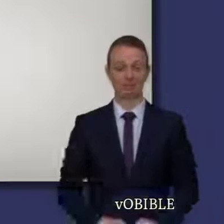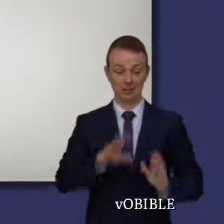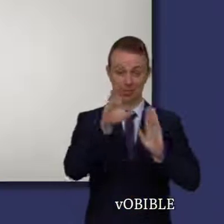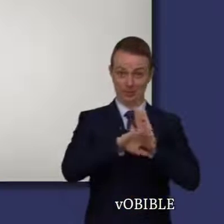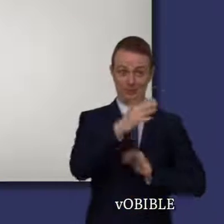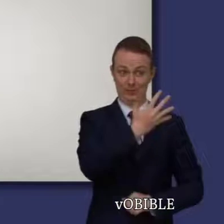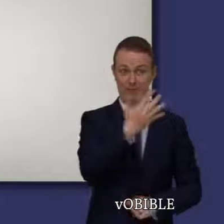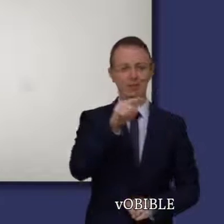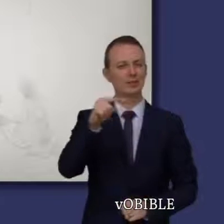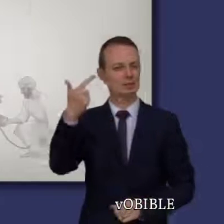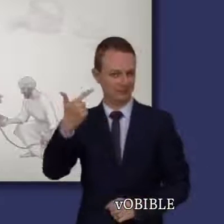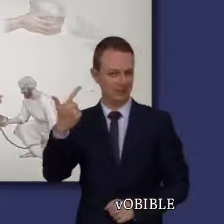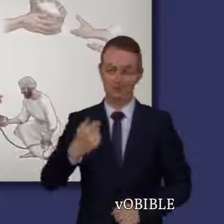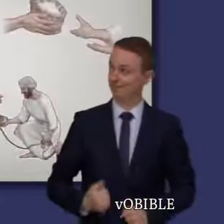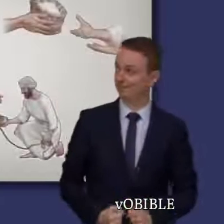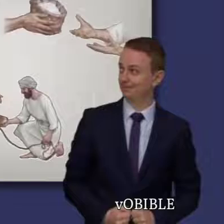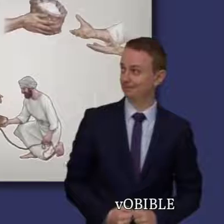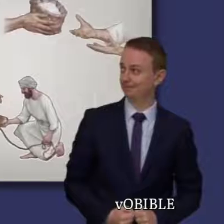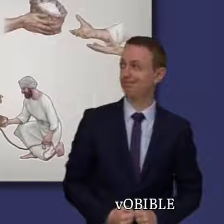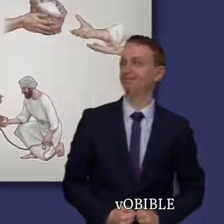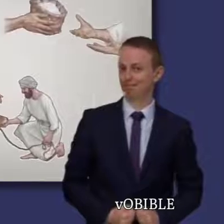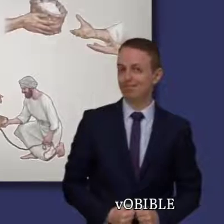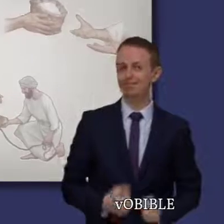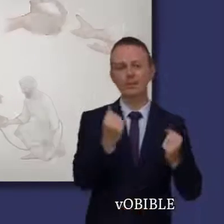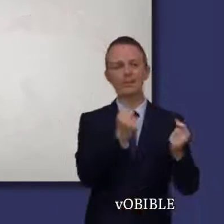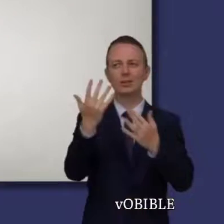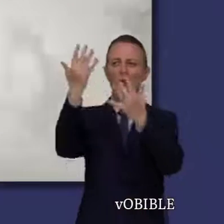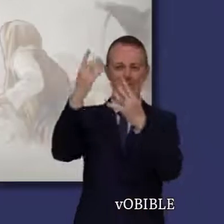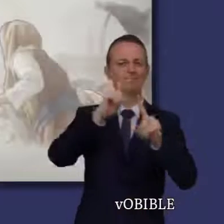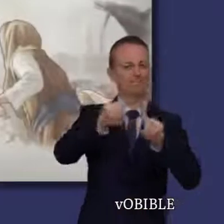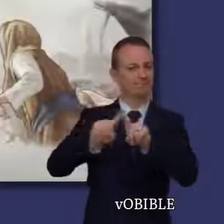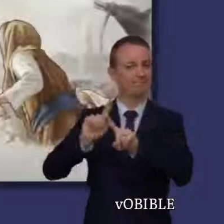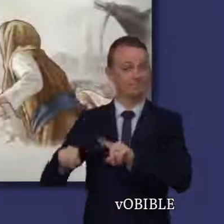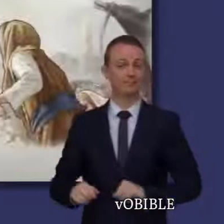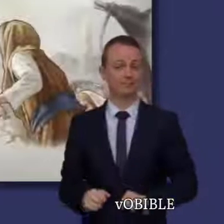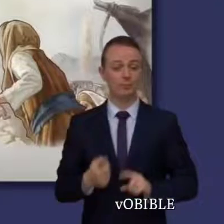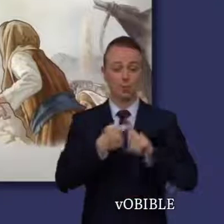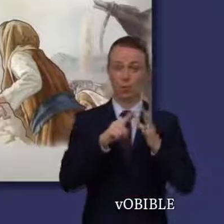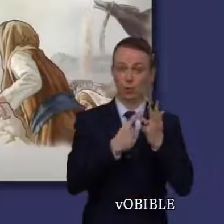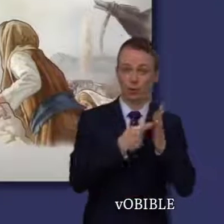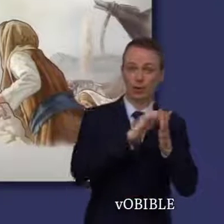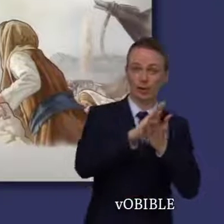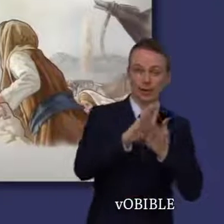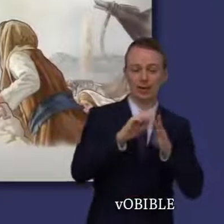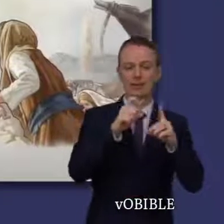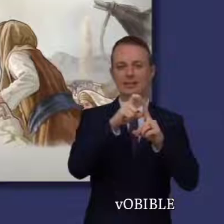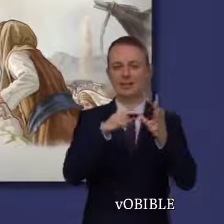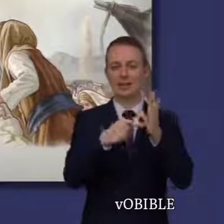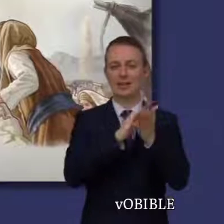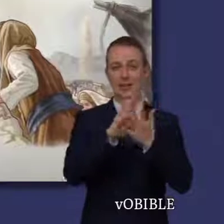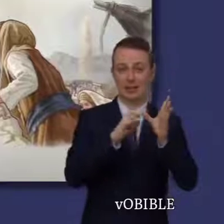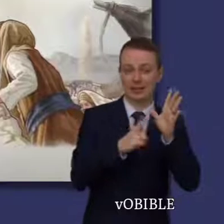Chapters 15 to 17 discuss the various offerings for sins, as well as the rebellion and execution of